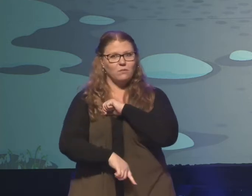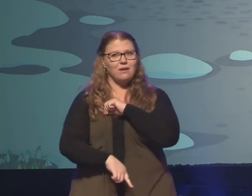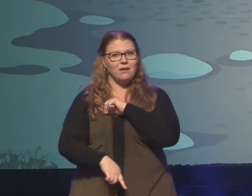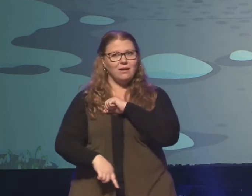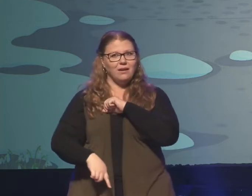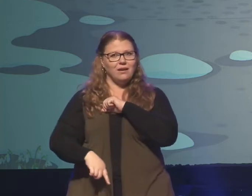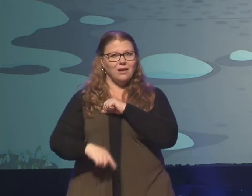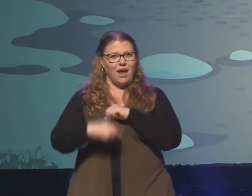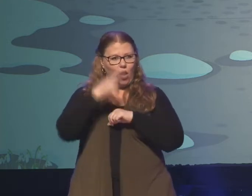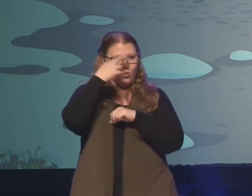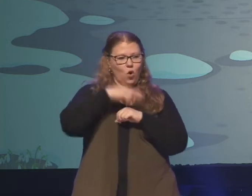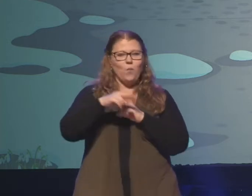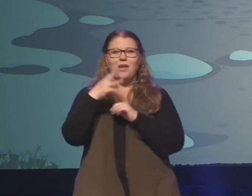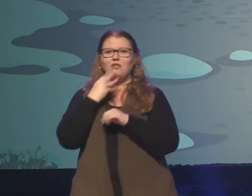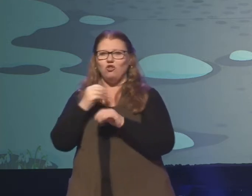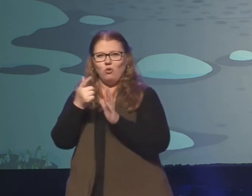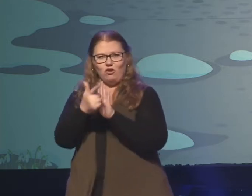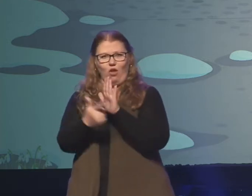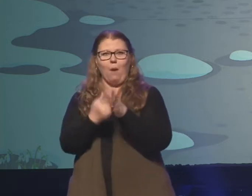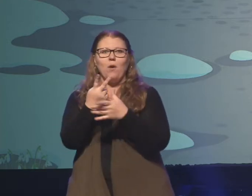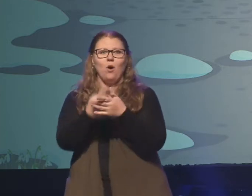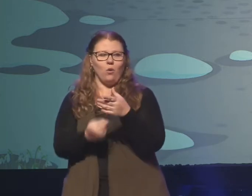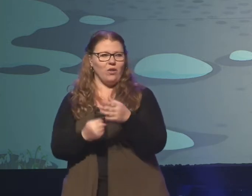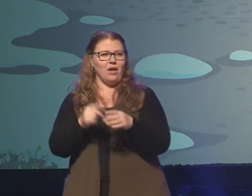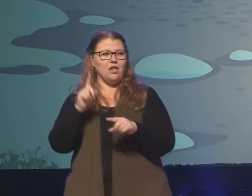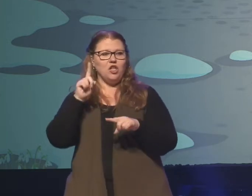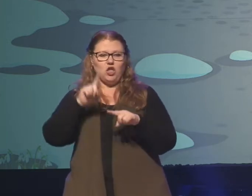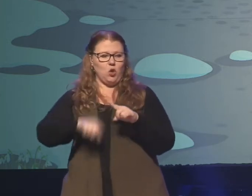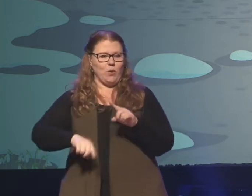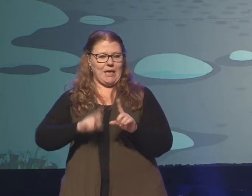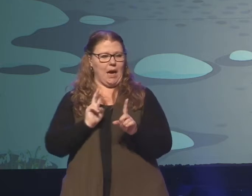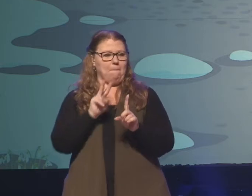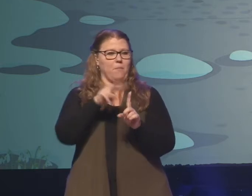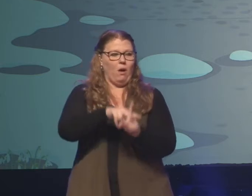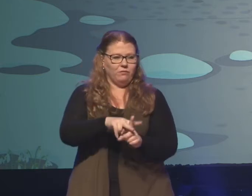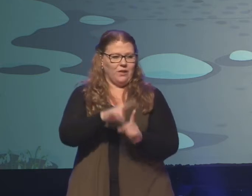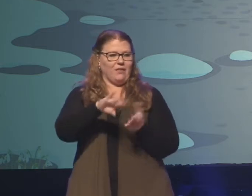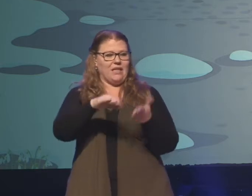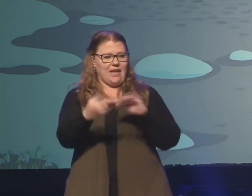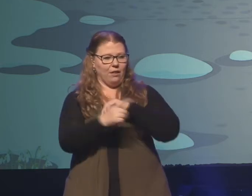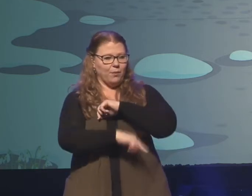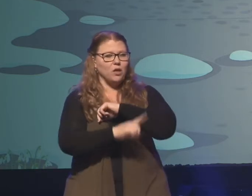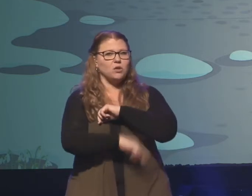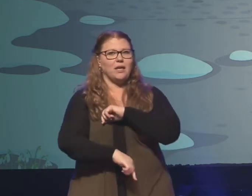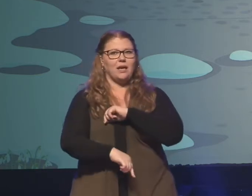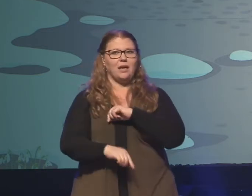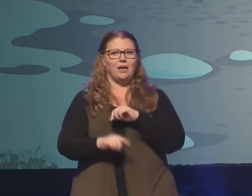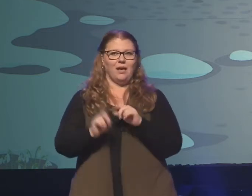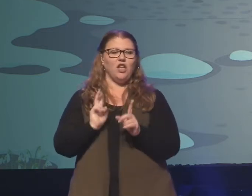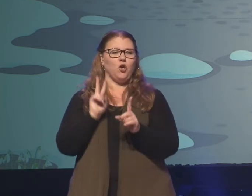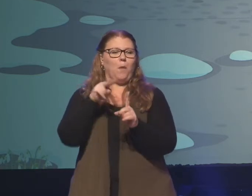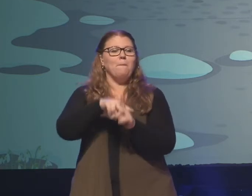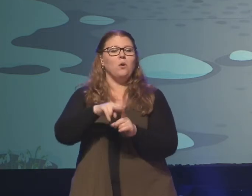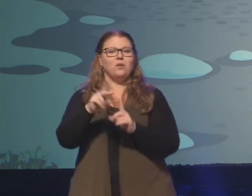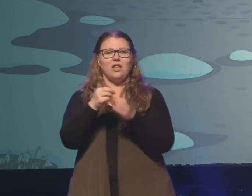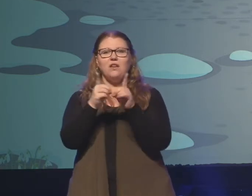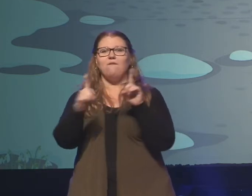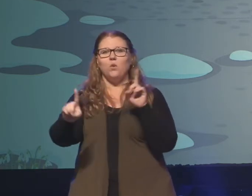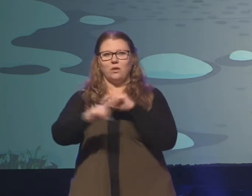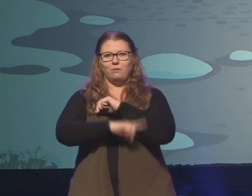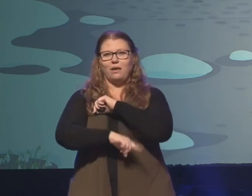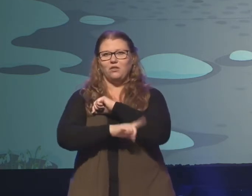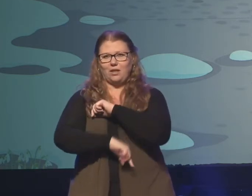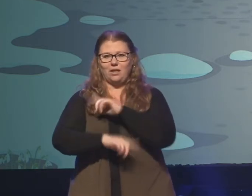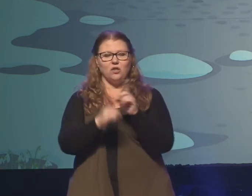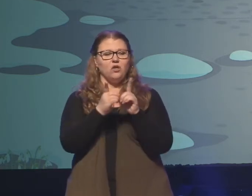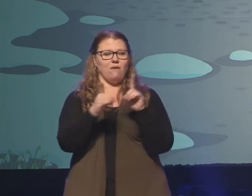both Roman and Jewish law. So you can't impose the death penalty. What happens is you imposed the divorce penalty. And so